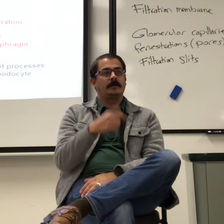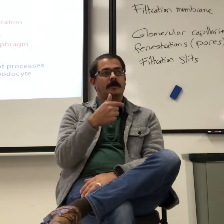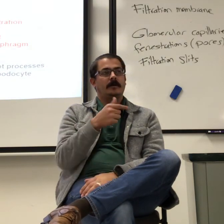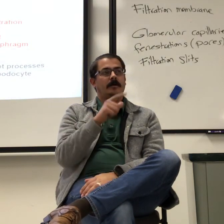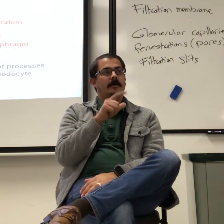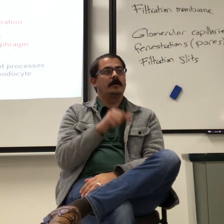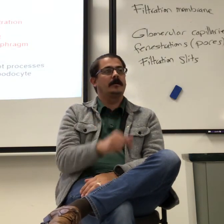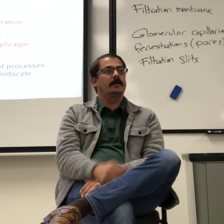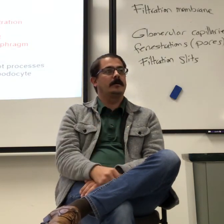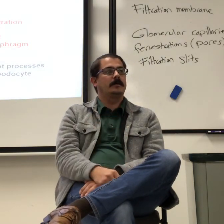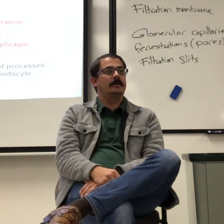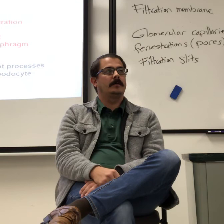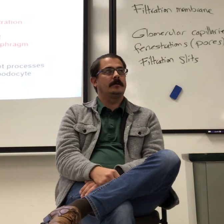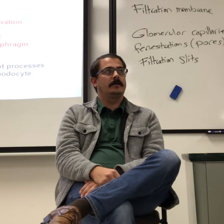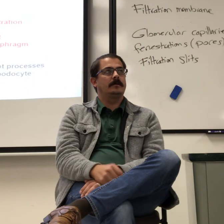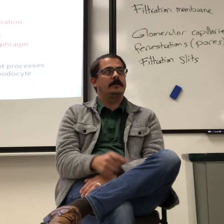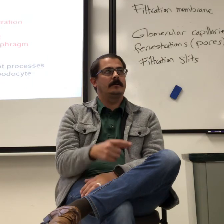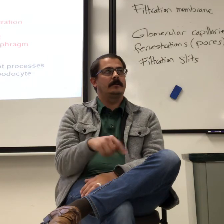endothelial